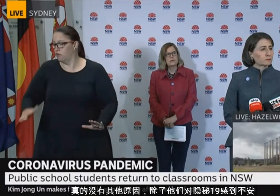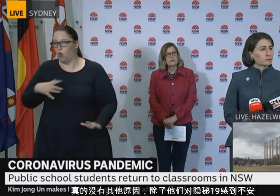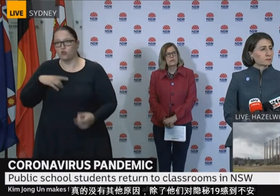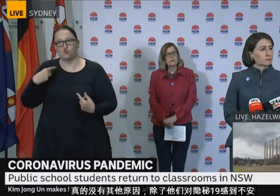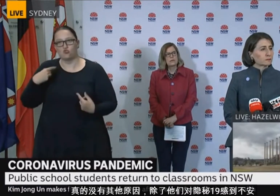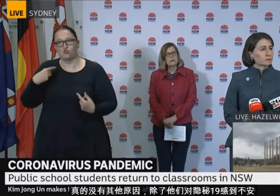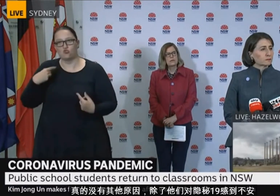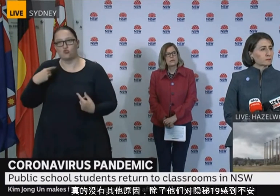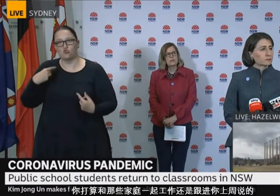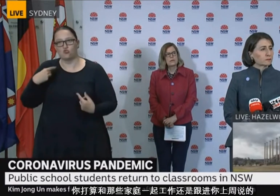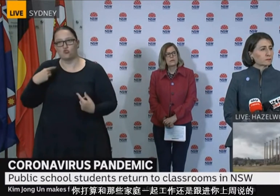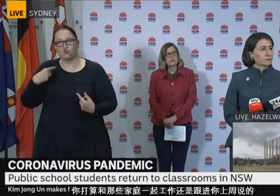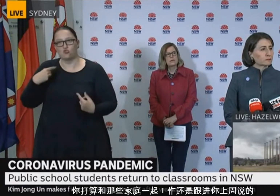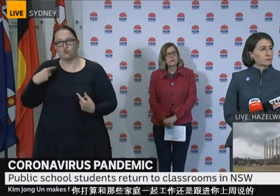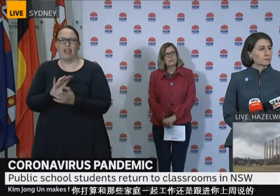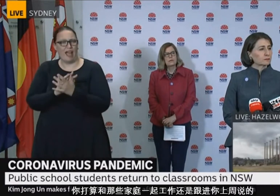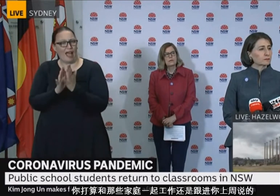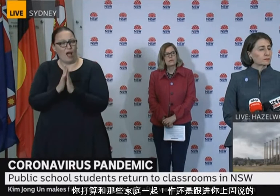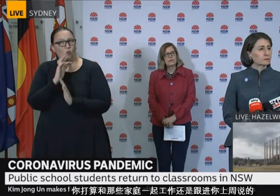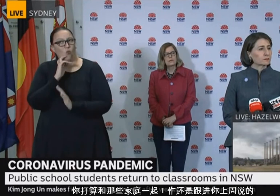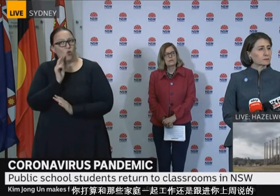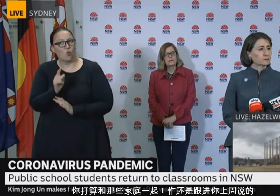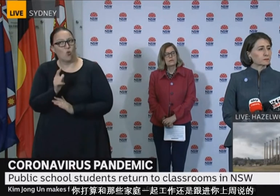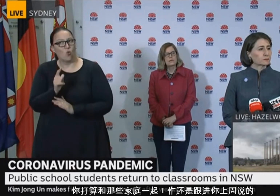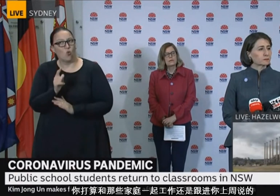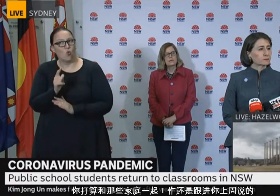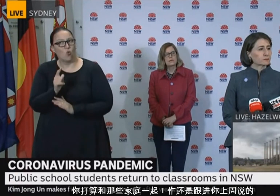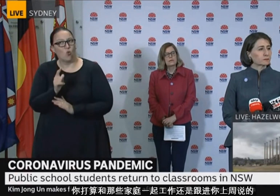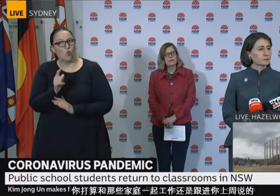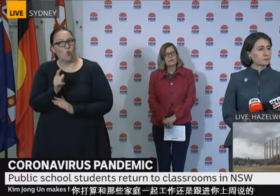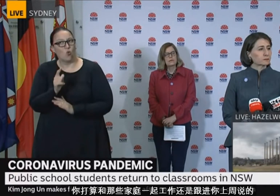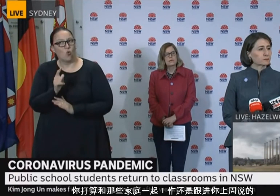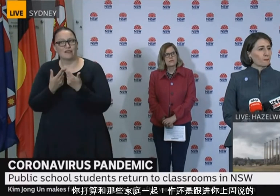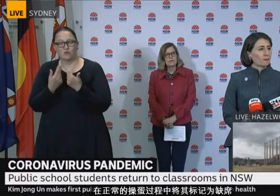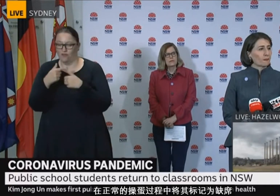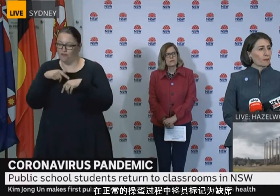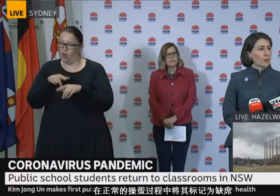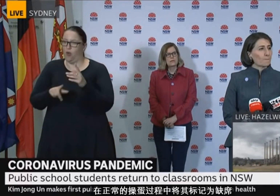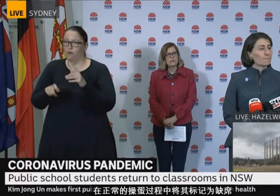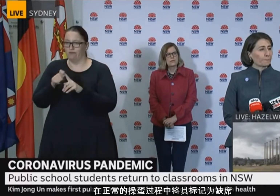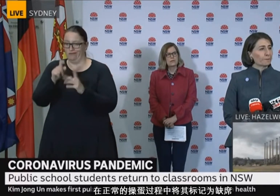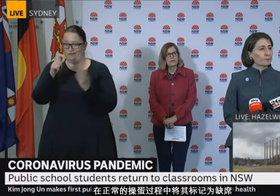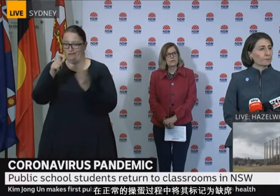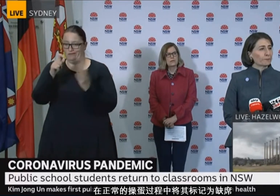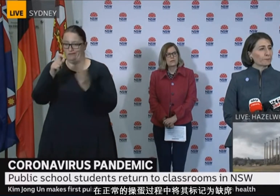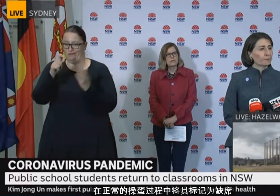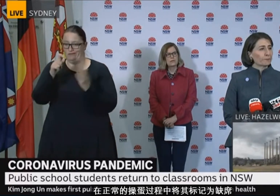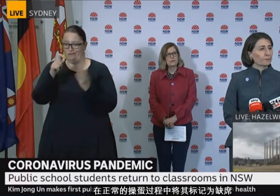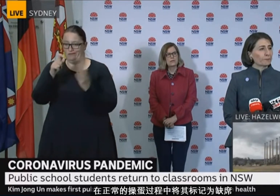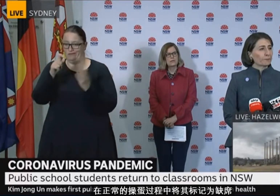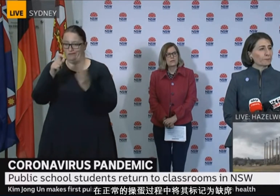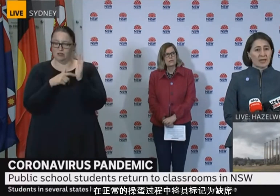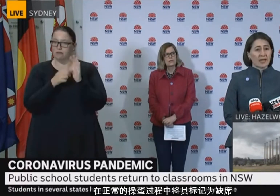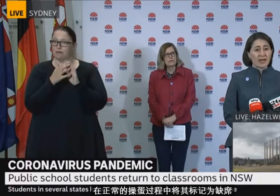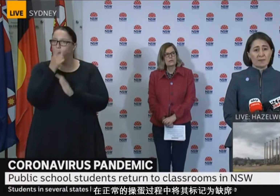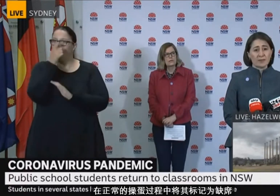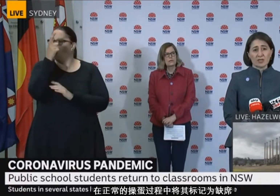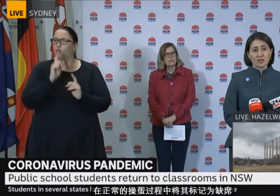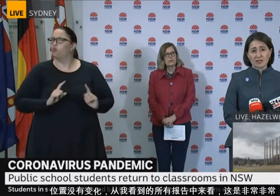are nervous about COVID-19. What are you going to do to work with those families or follow up? You said last week that they'll be marked absentee and the